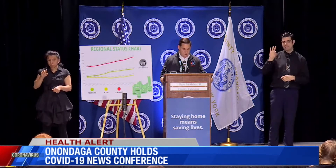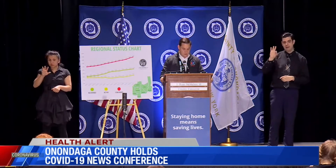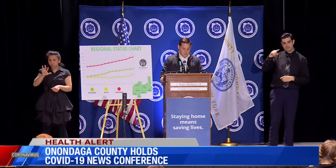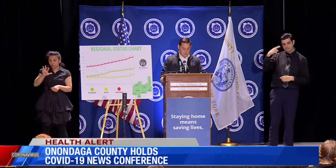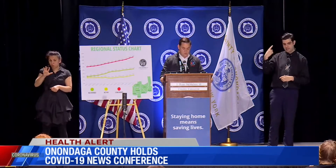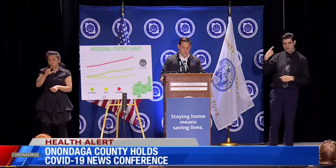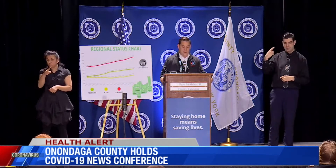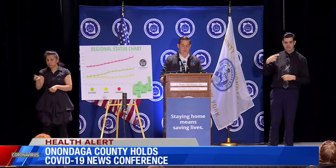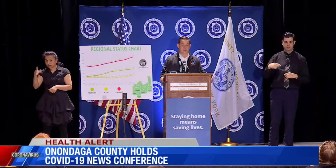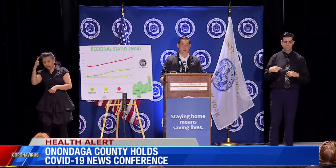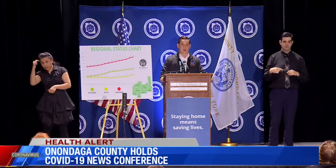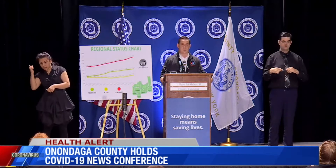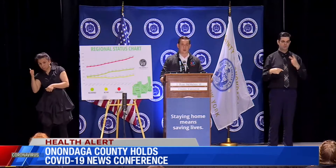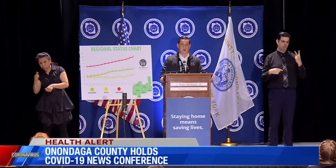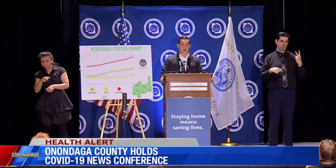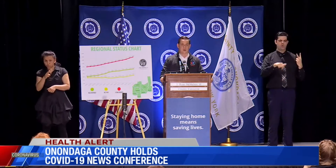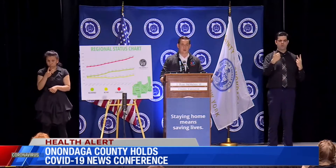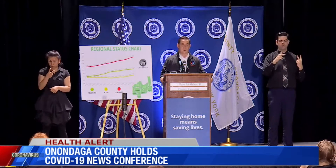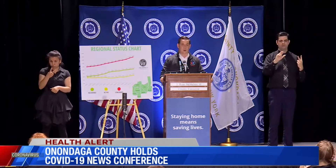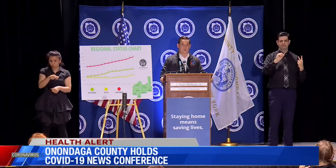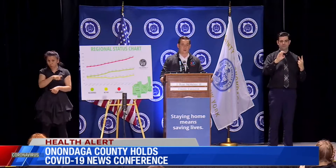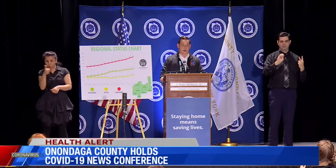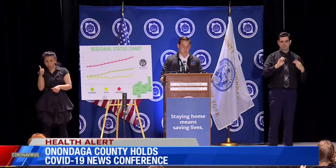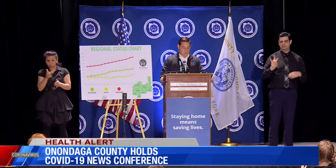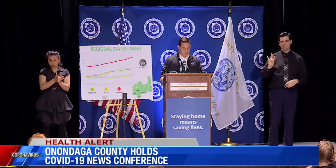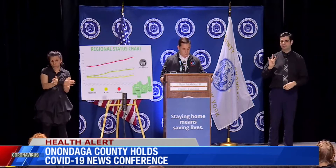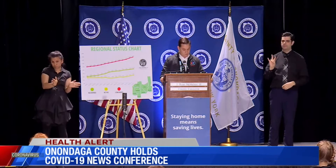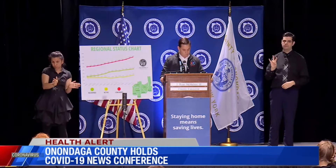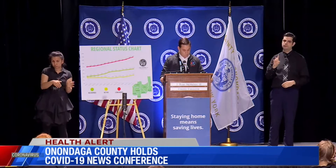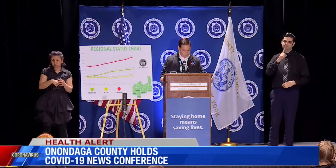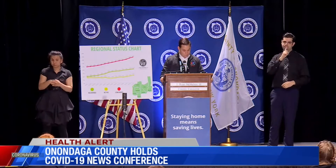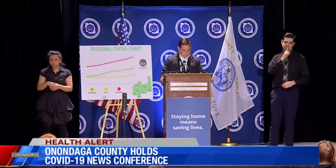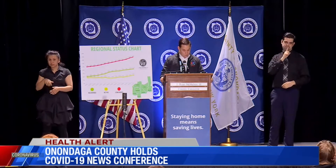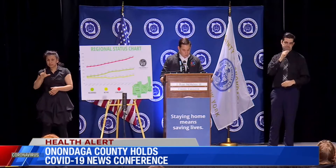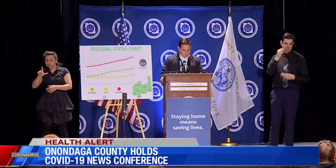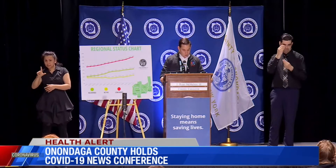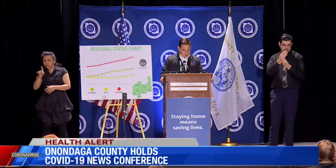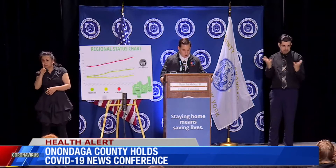and 7 individuals who have not shared their demographic data with us.